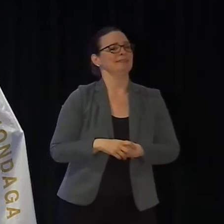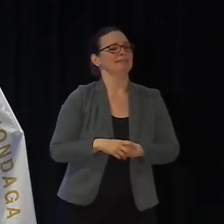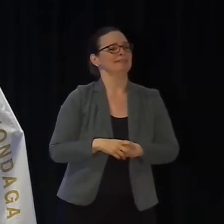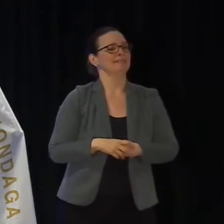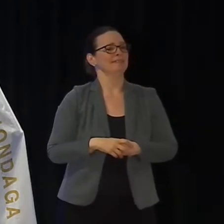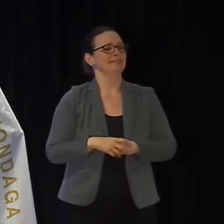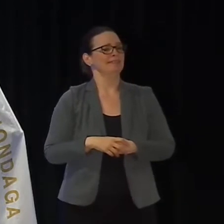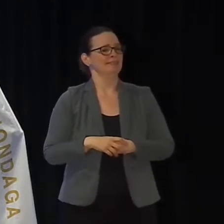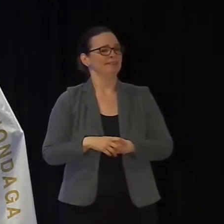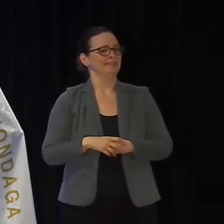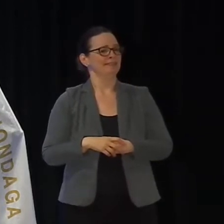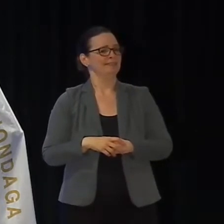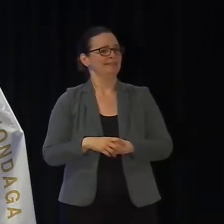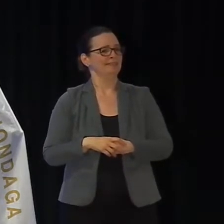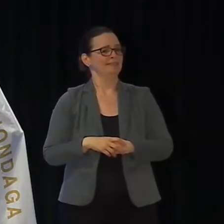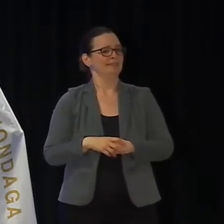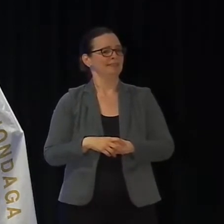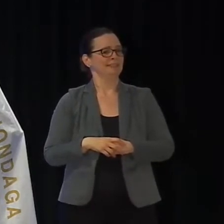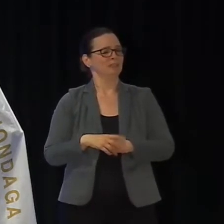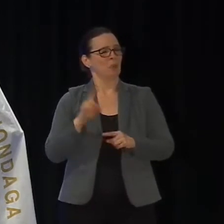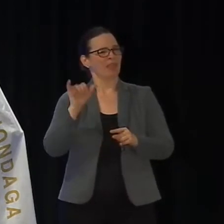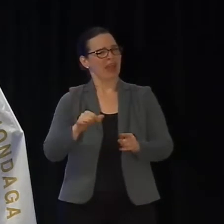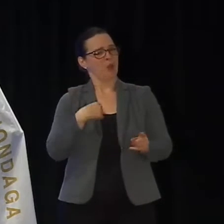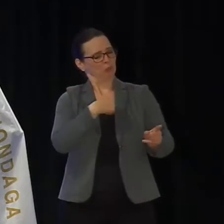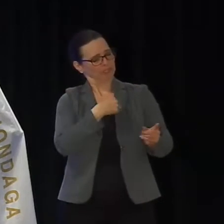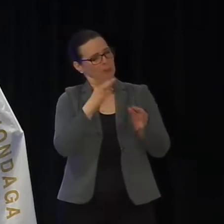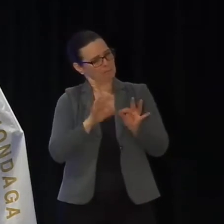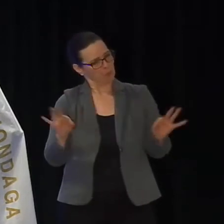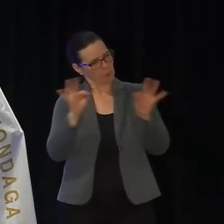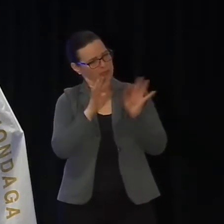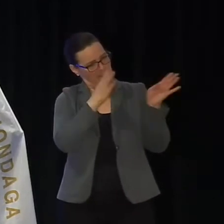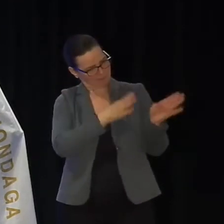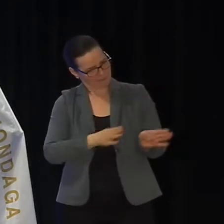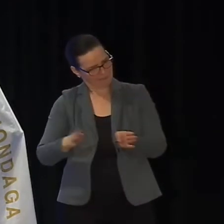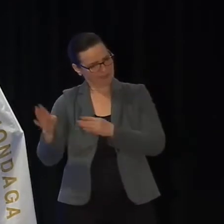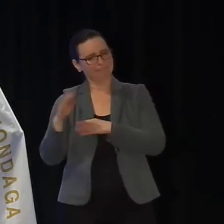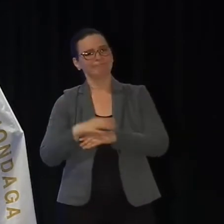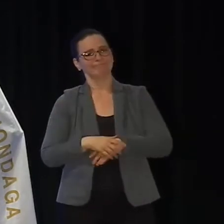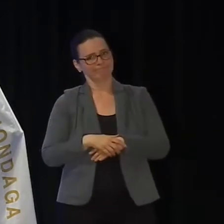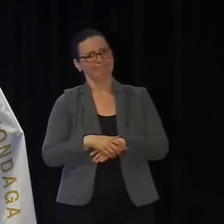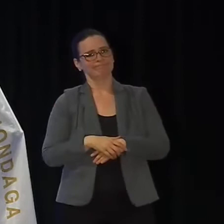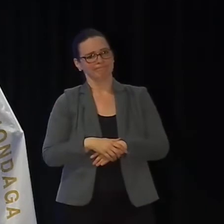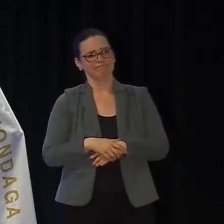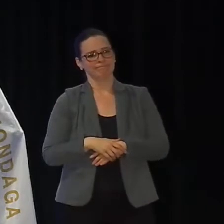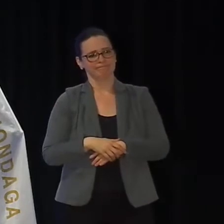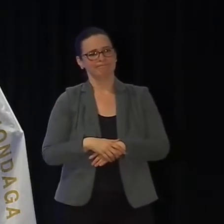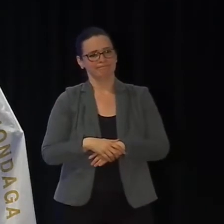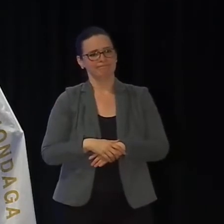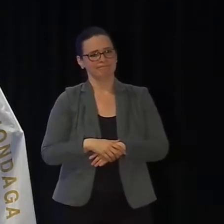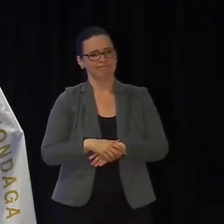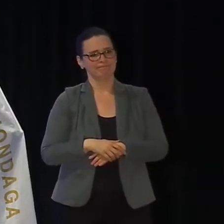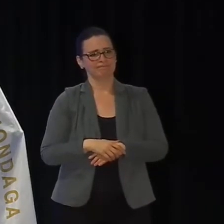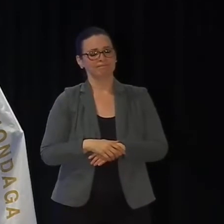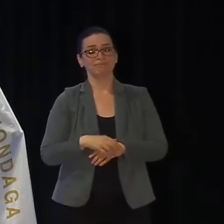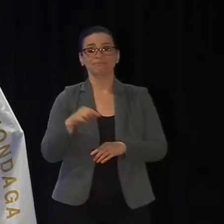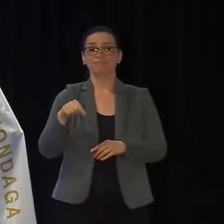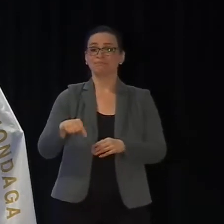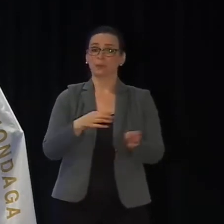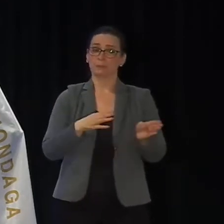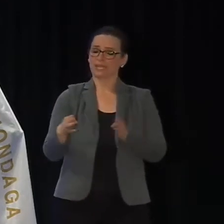students. Are you getting to a point where you're going to add a permanent second pot, or is that kind of out the window with these